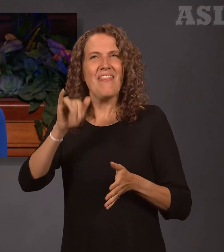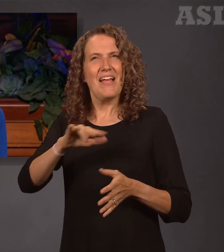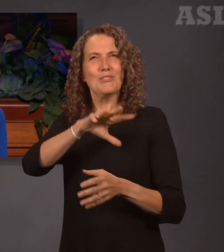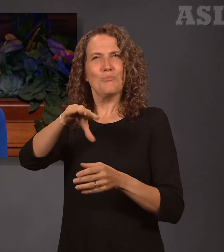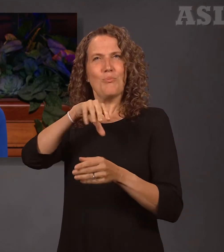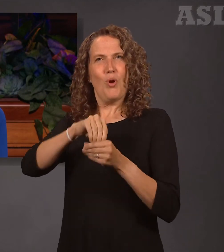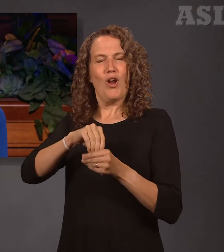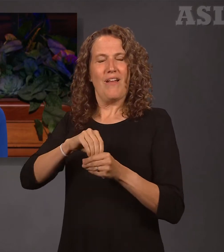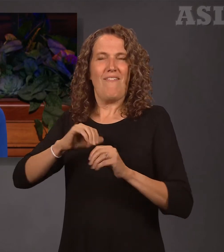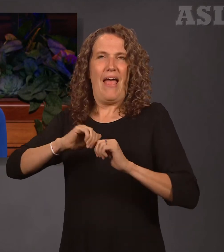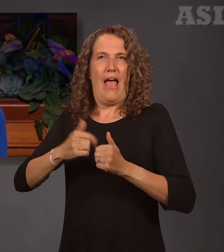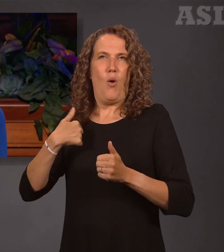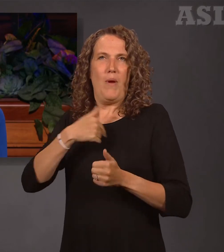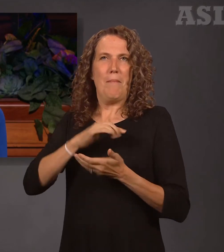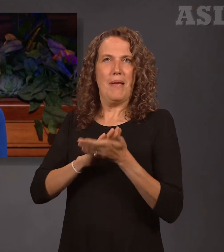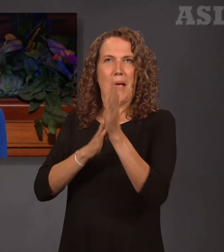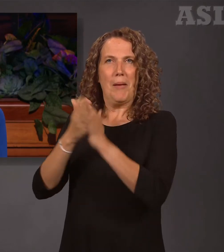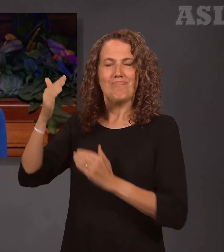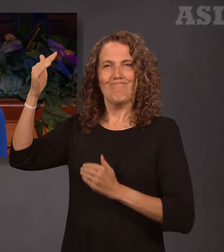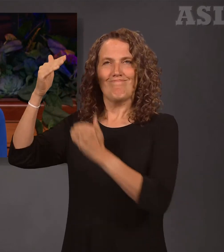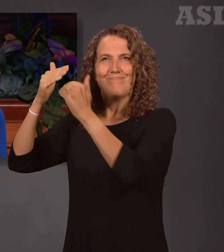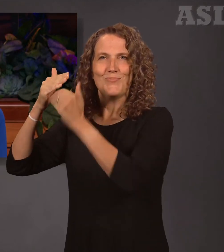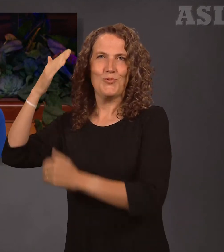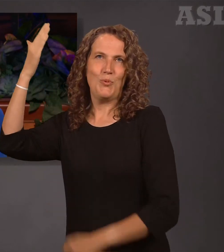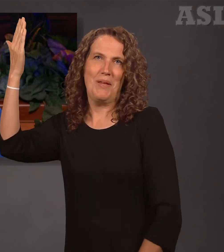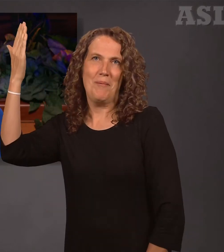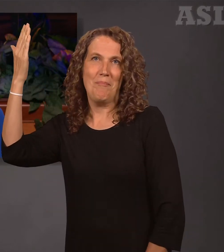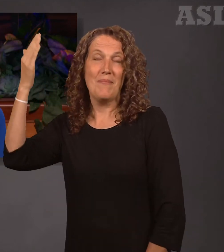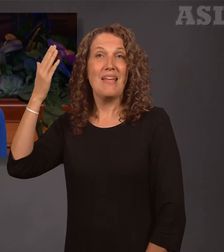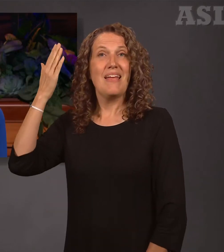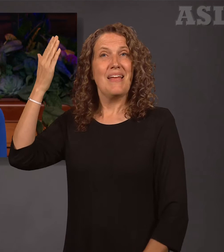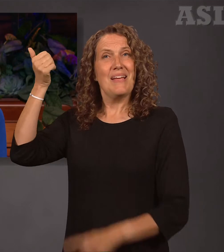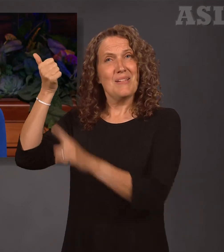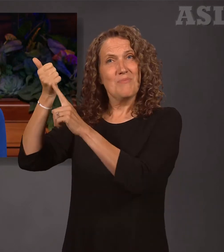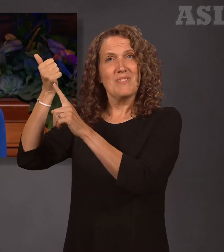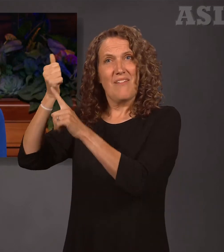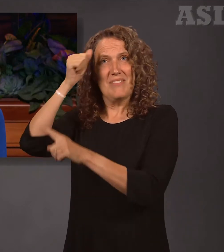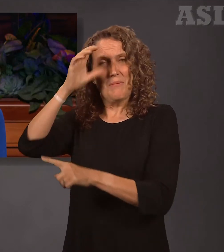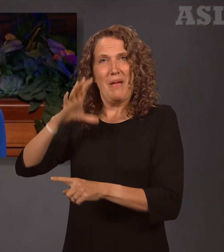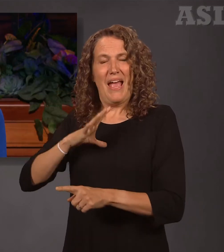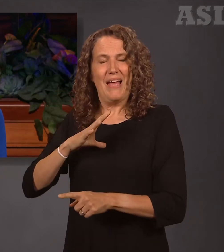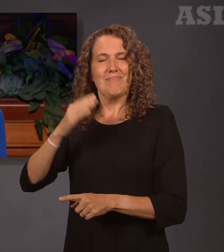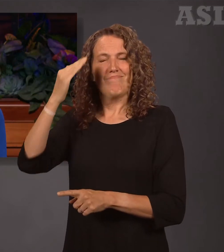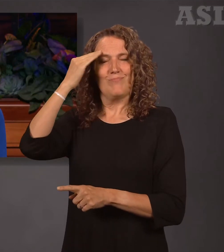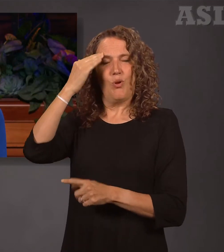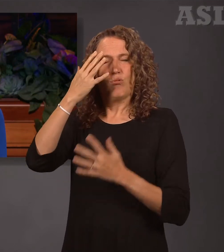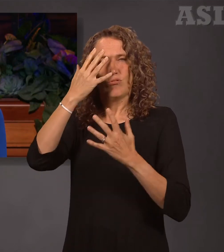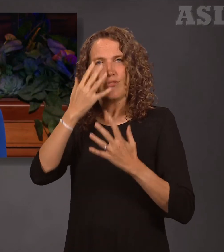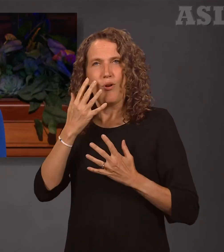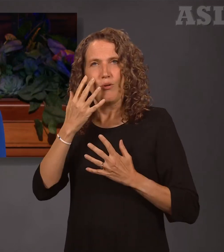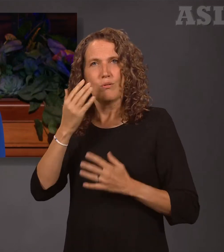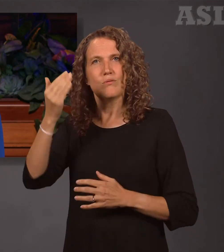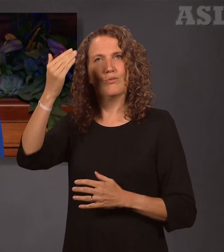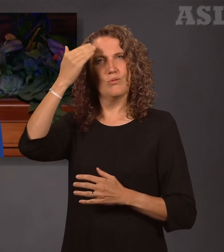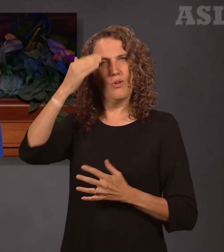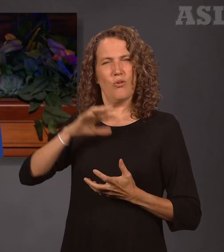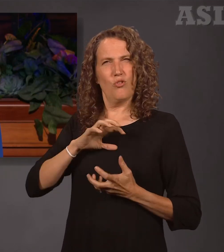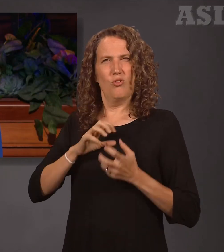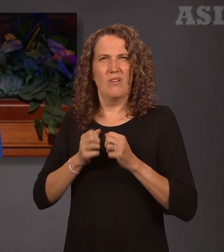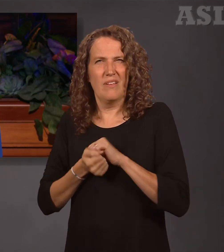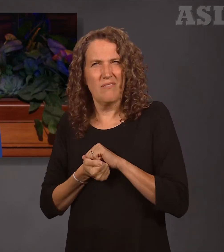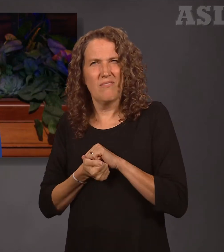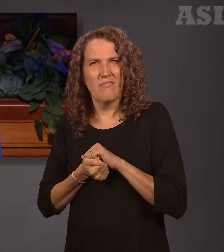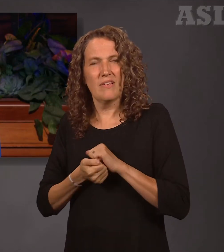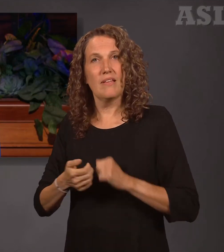to be his he was after all a Man of Sorrows and acquainted with grief I am